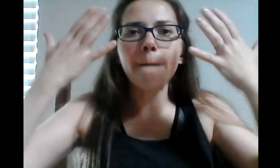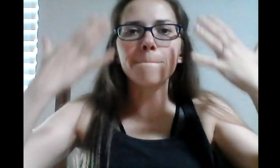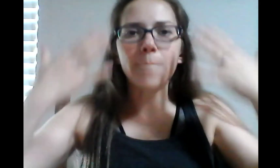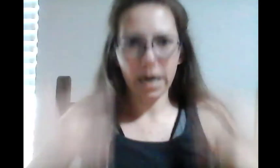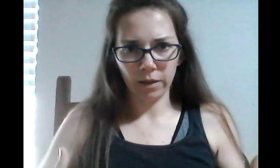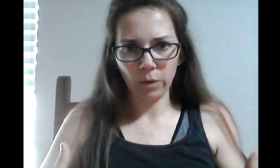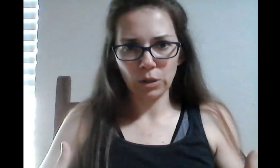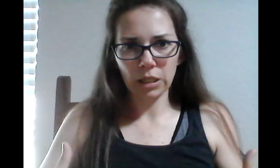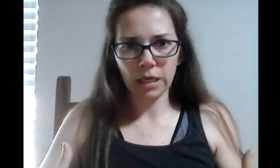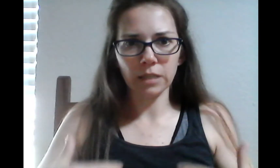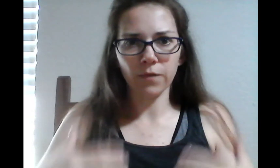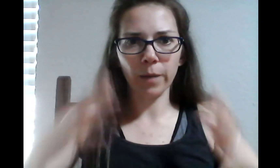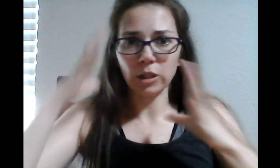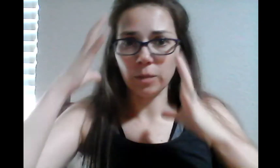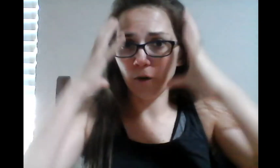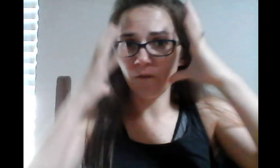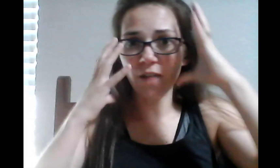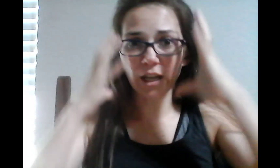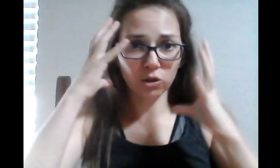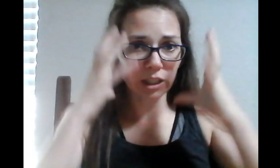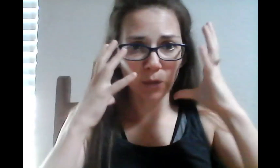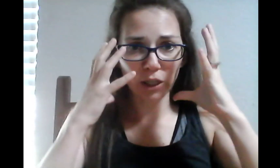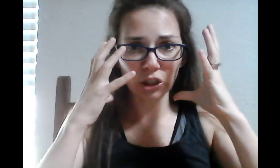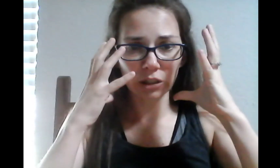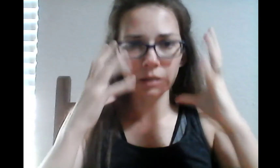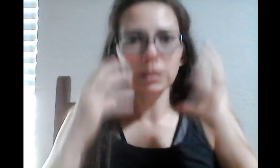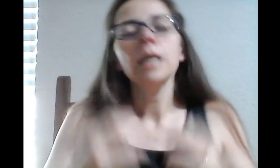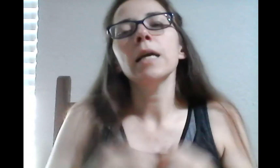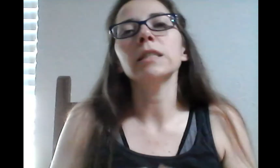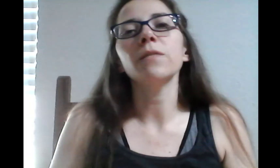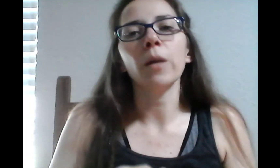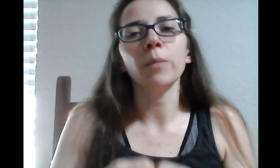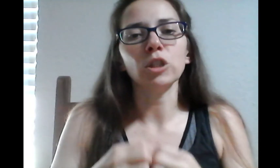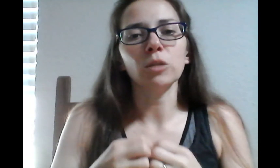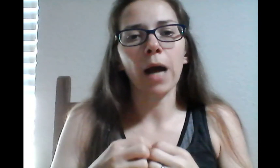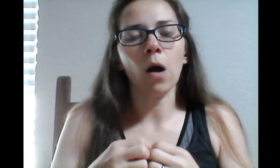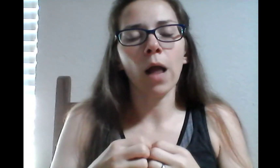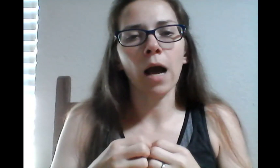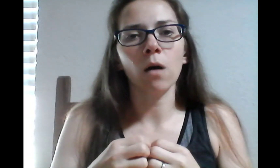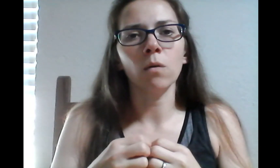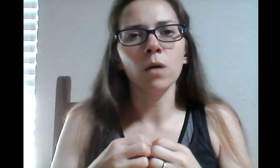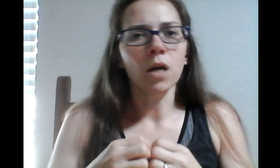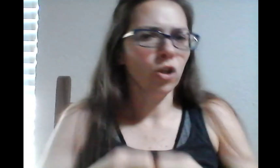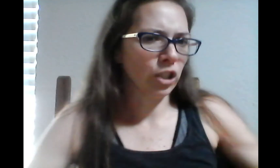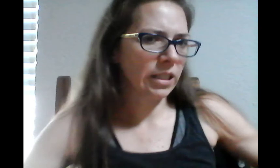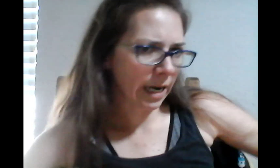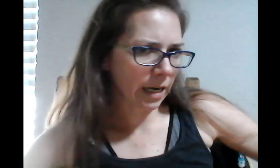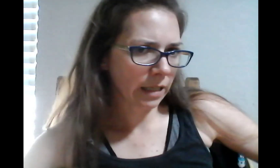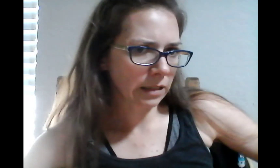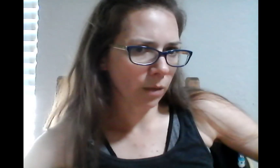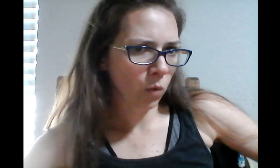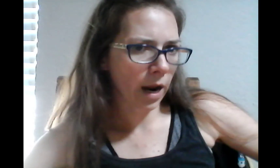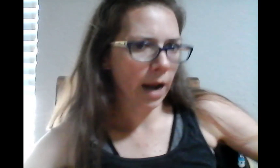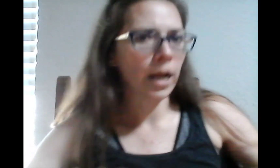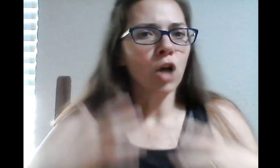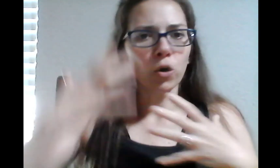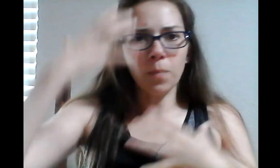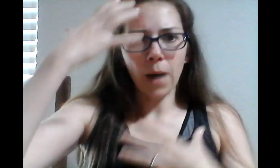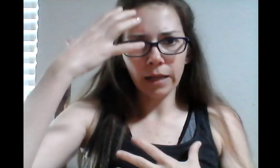body language. It is very much about your facial expression. It's very much about how you're standing some way. Your body